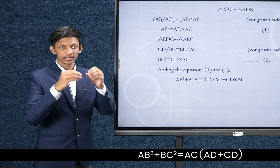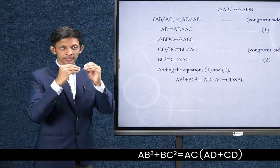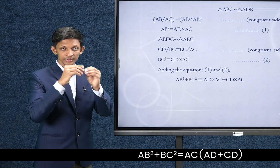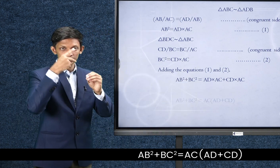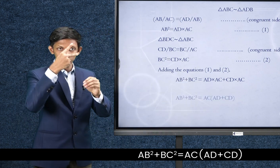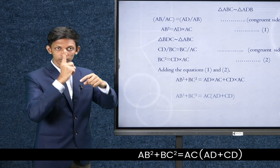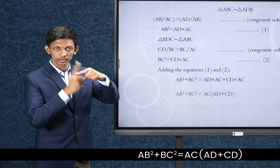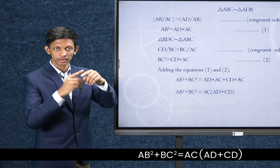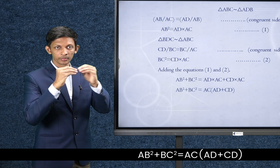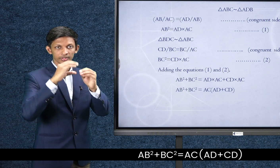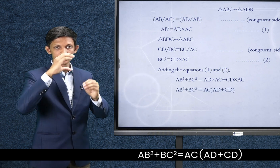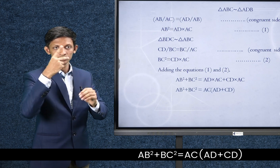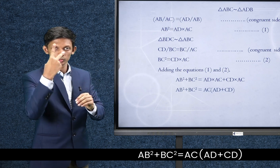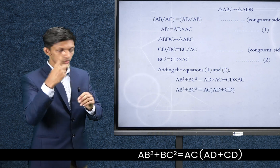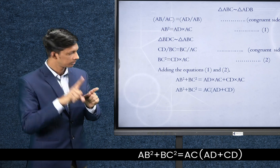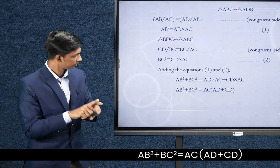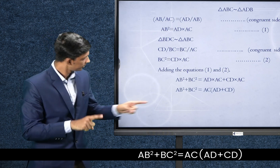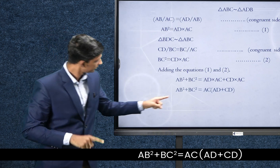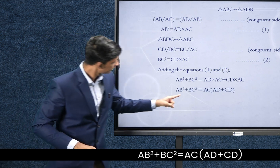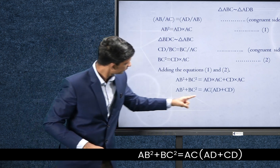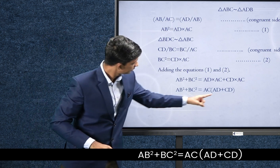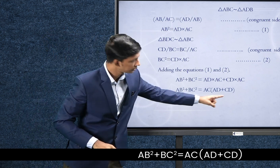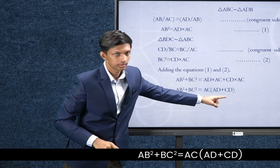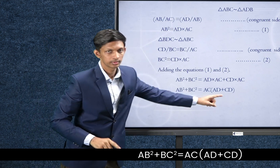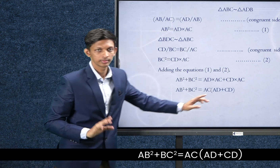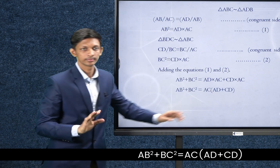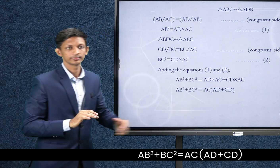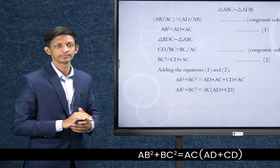AB square plus BC square is equal to AC into AD plus CD.